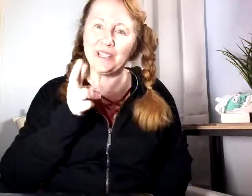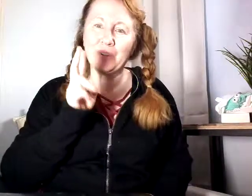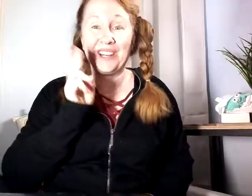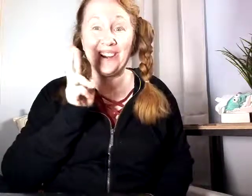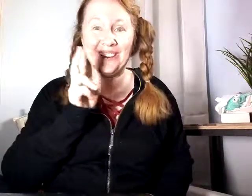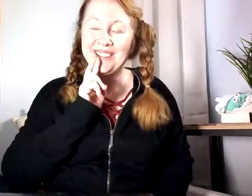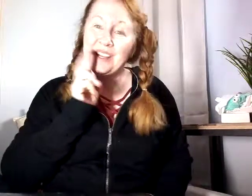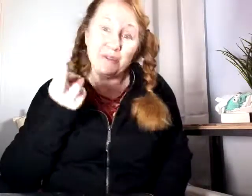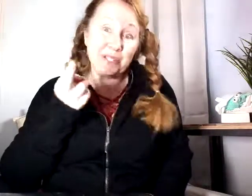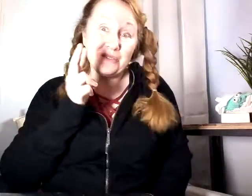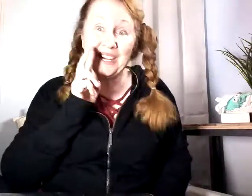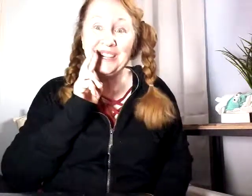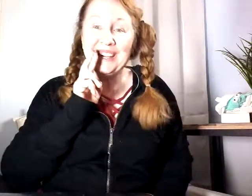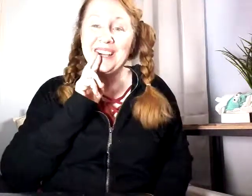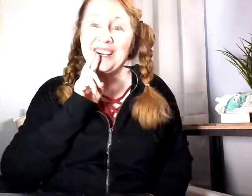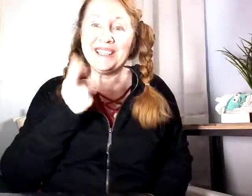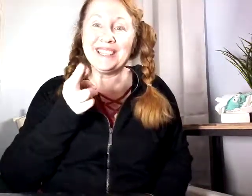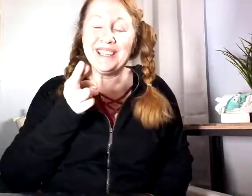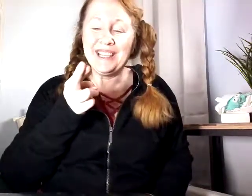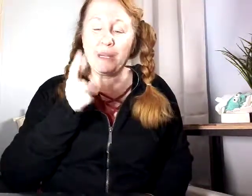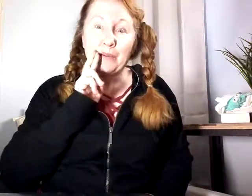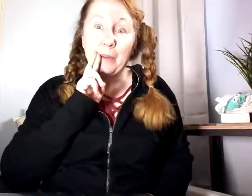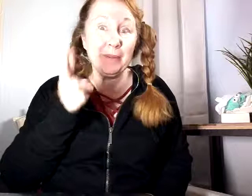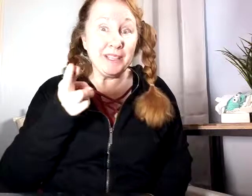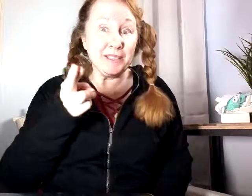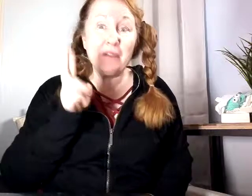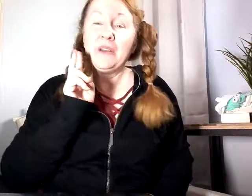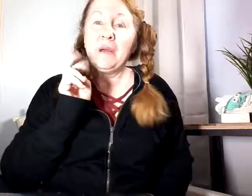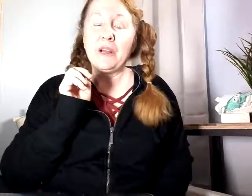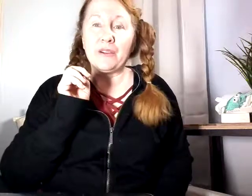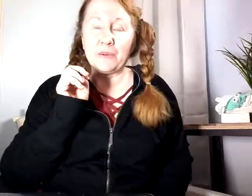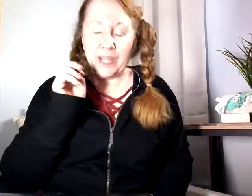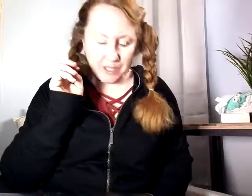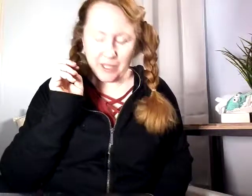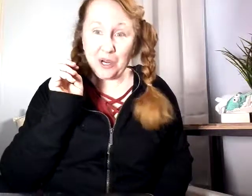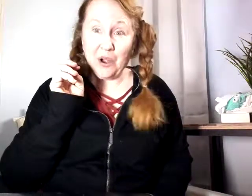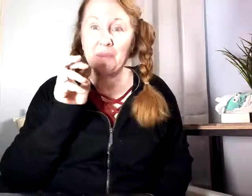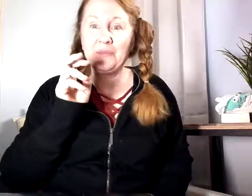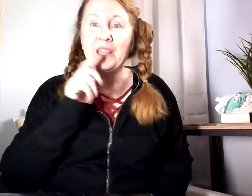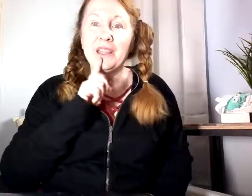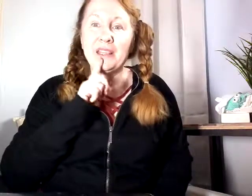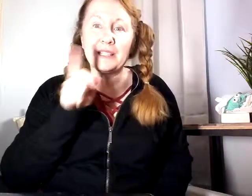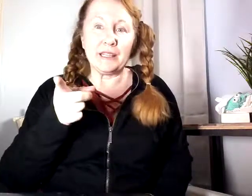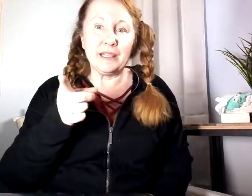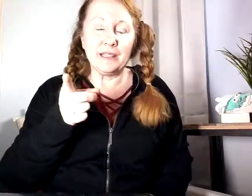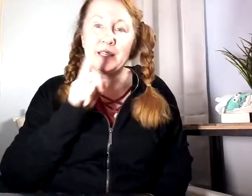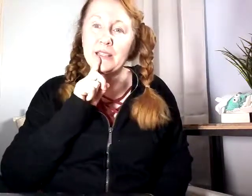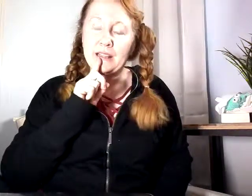an R, which is fine. And coming from him, he is deaf. But also on handspeak.com, they said this, and that's